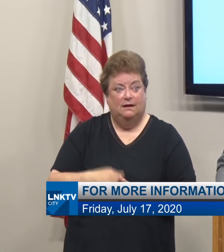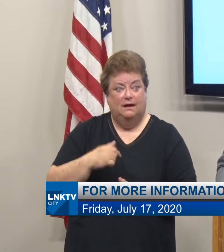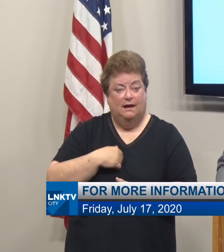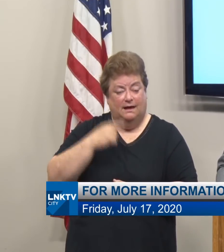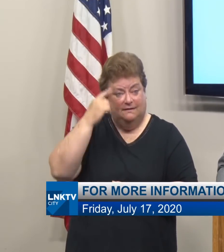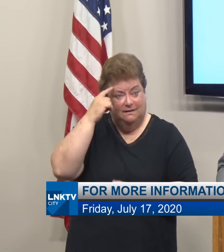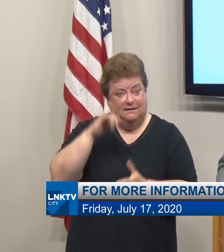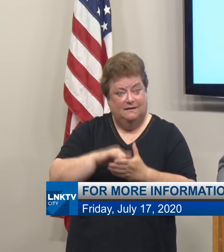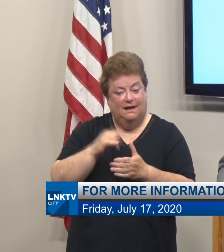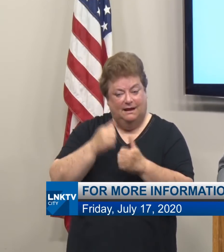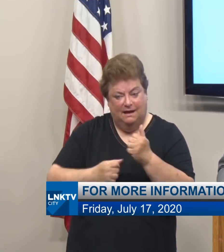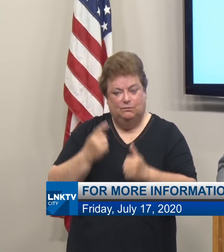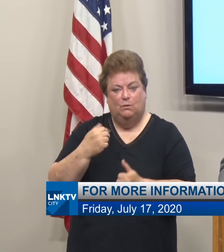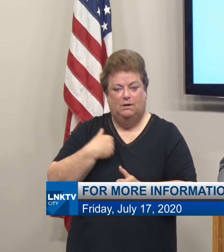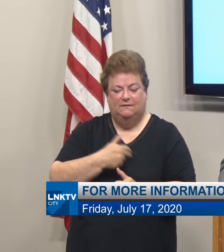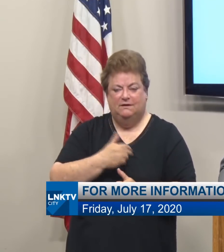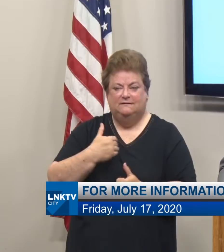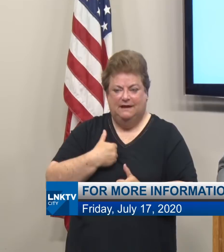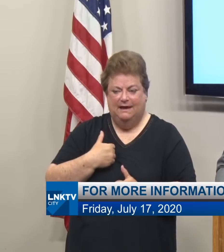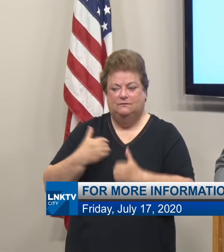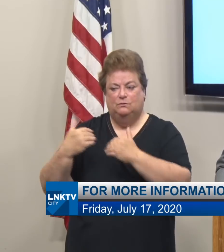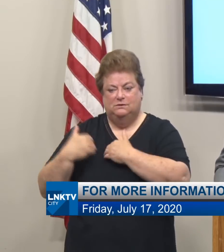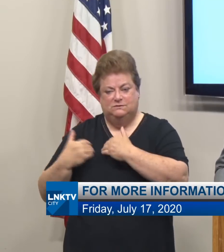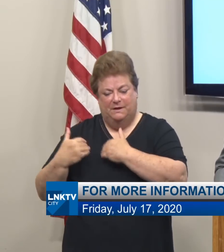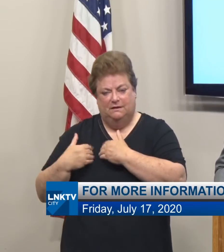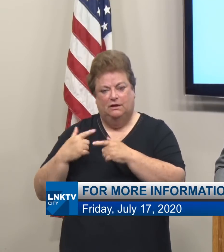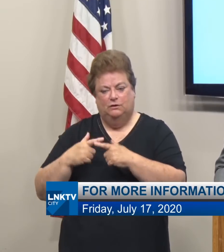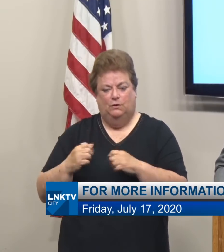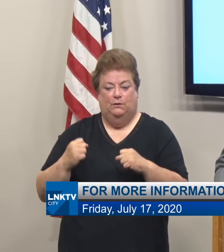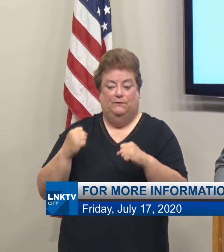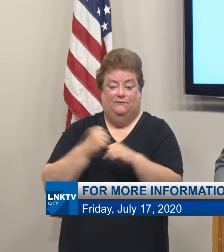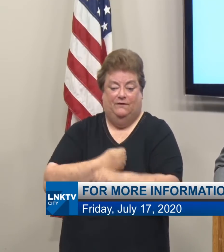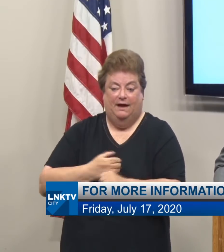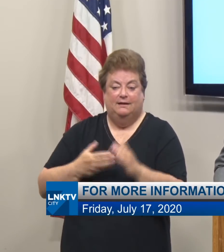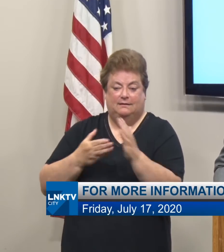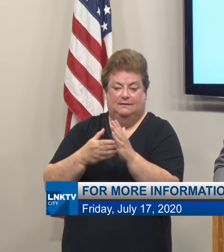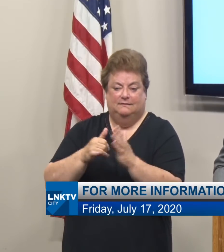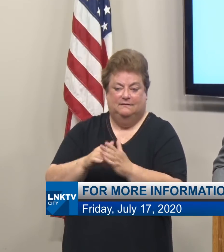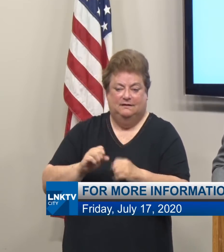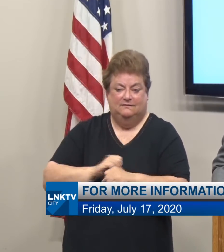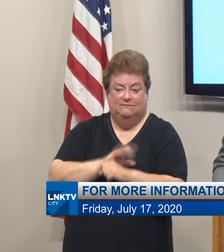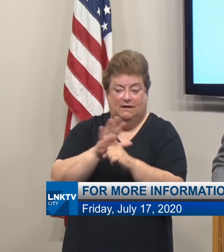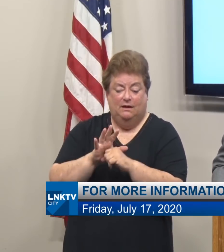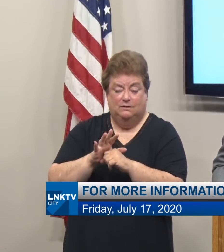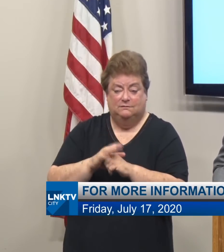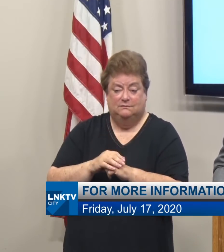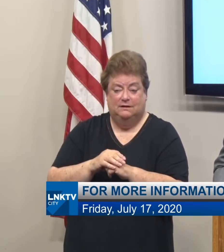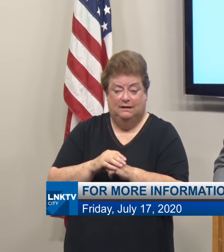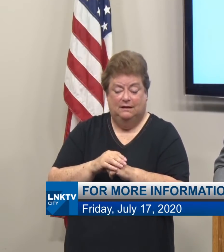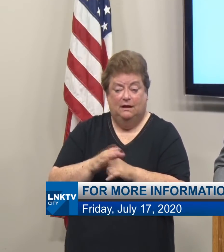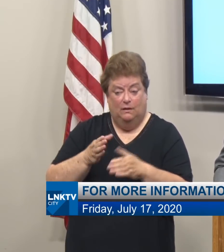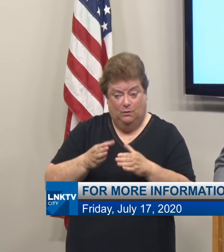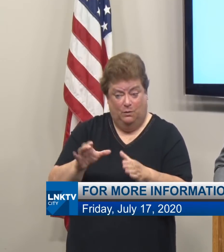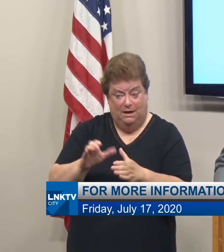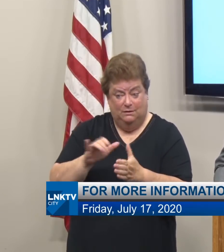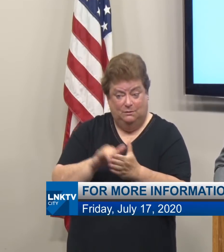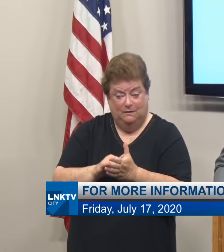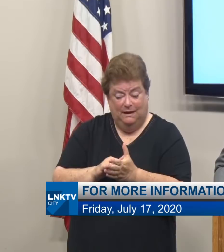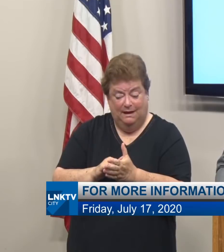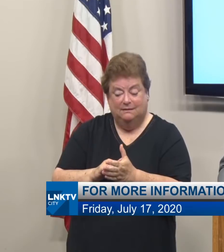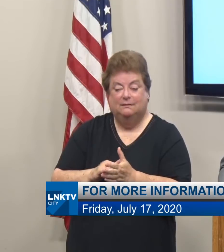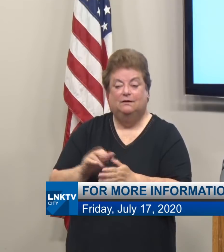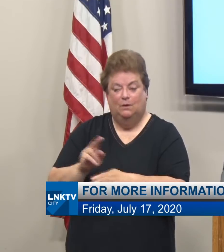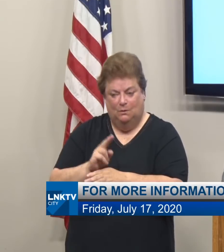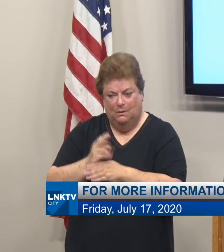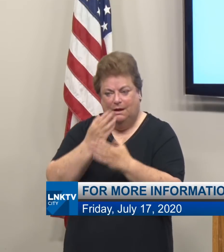that every one of us has a personal responsibility to fight this virus. And the way to do that is by wearing a mask